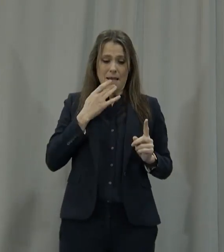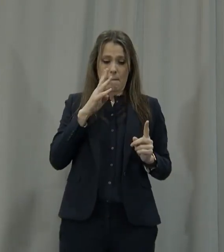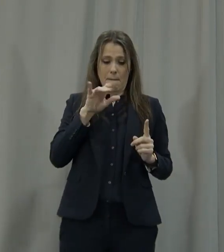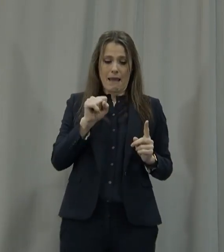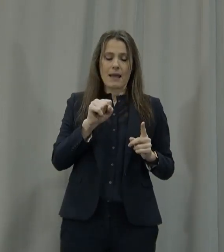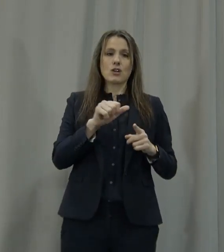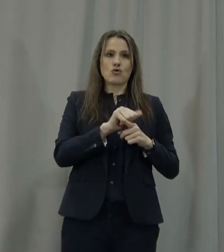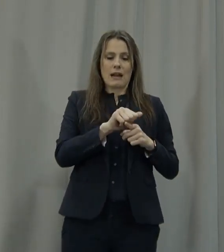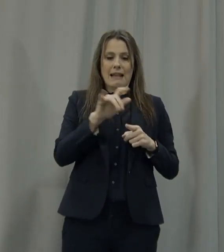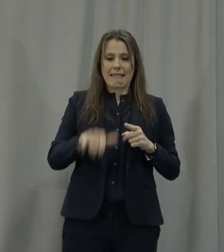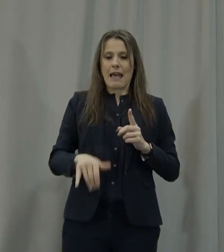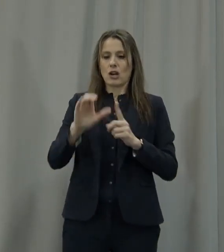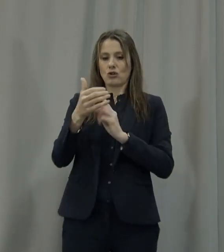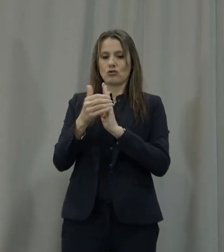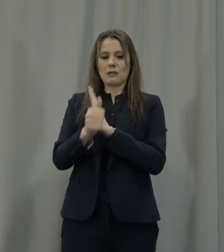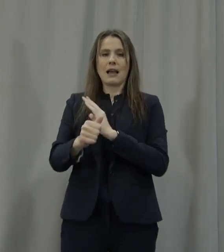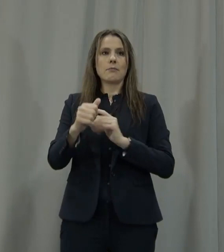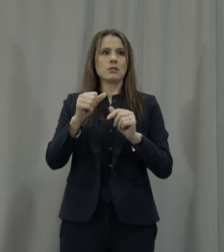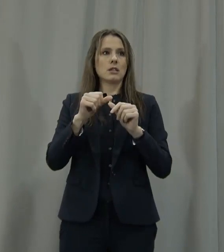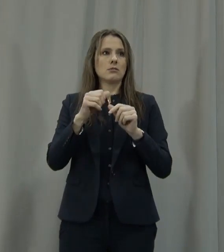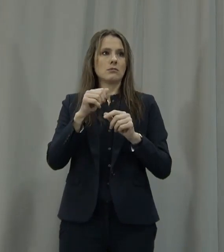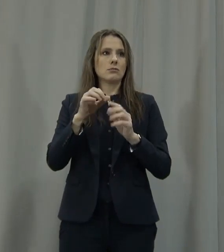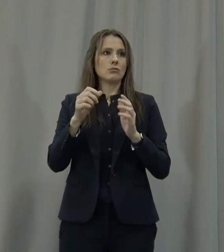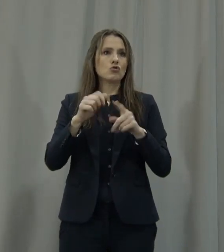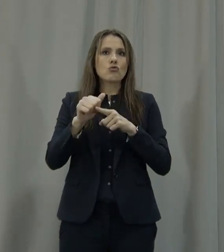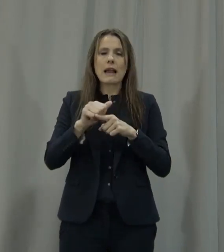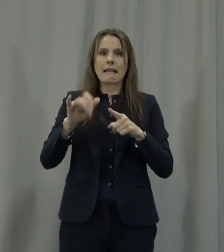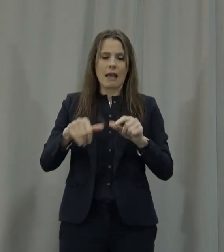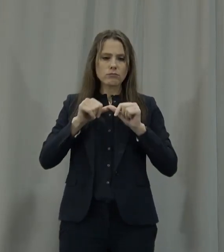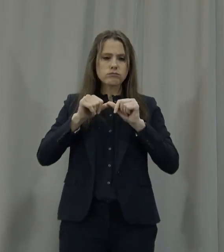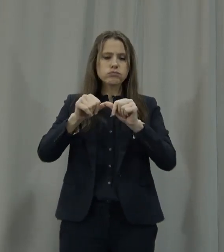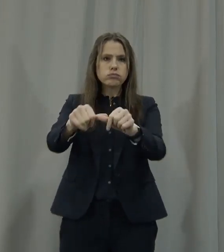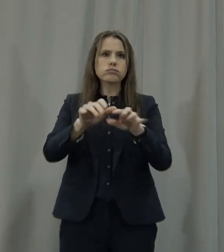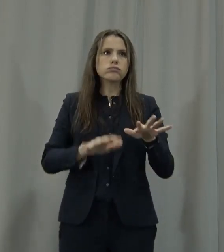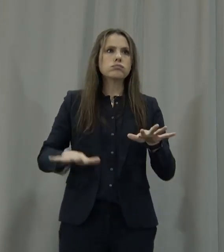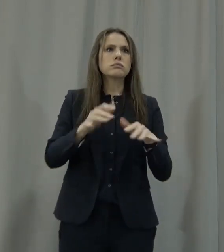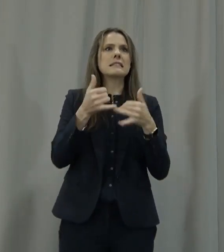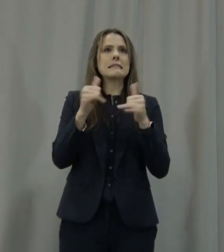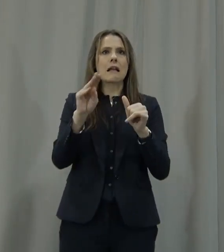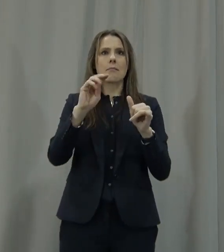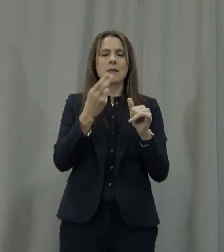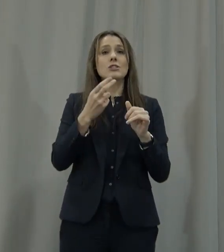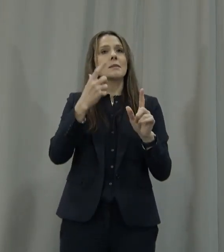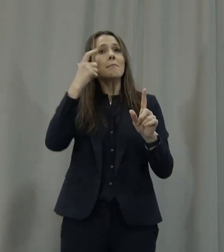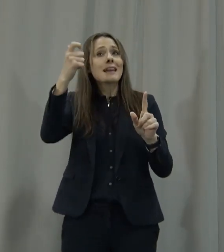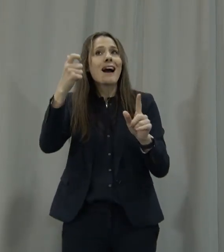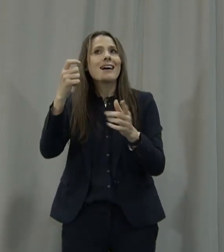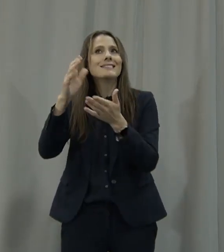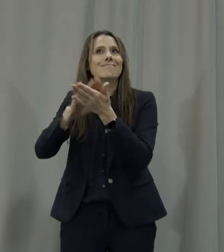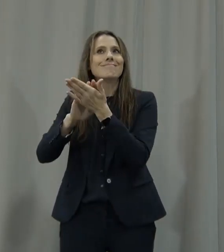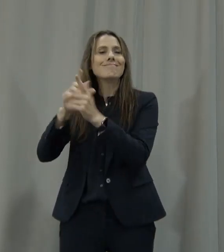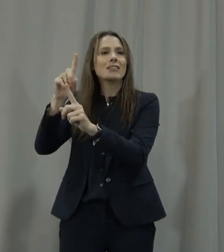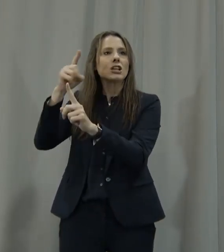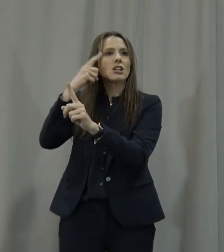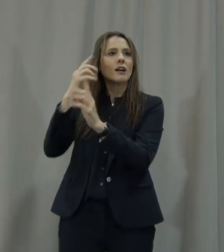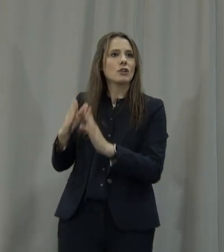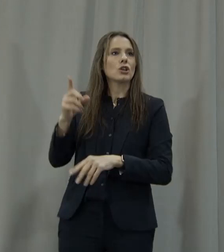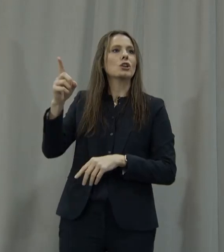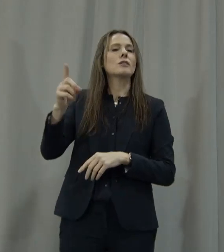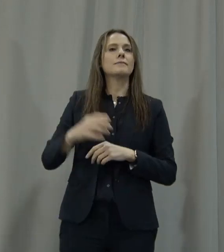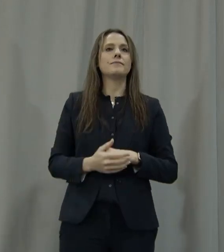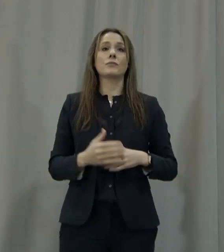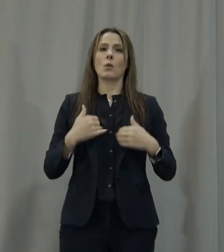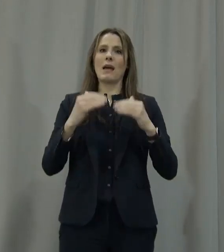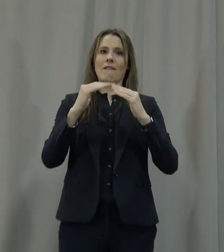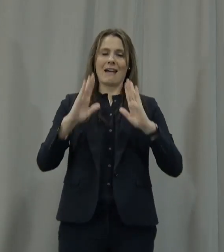and cultural competency training is ongoing within our state, thanks to our governor. During our housing equity session,